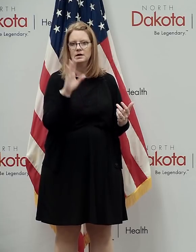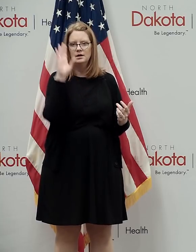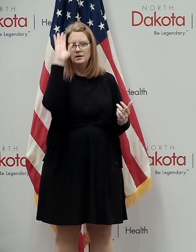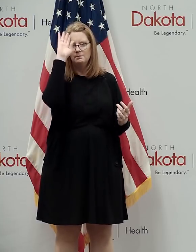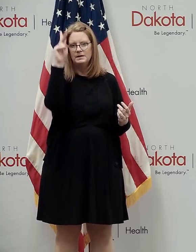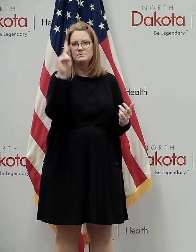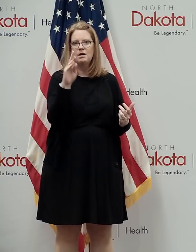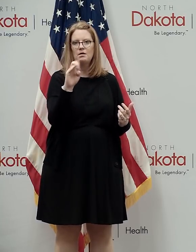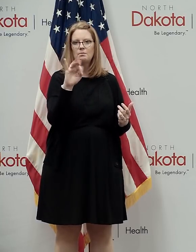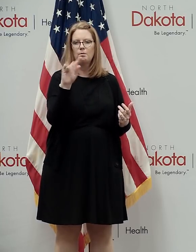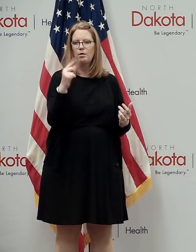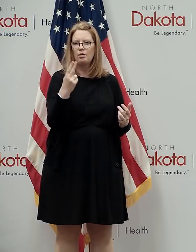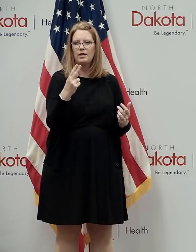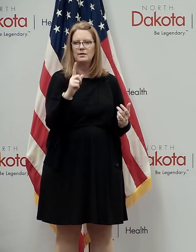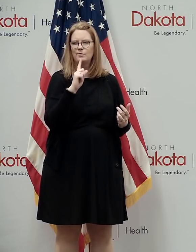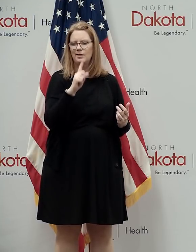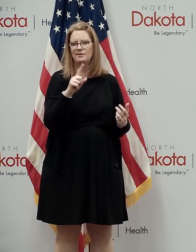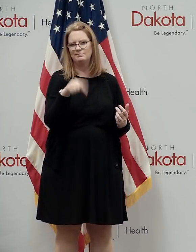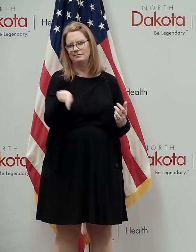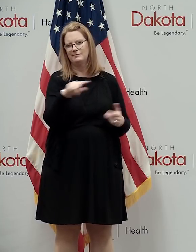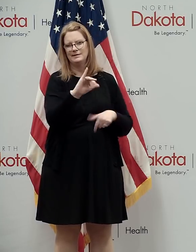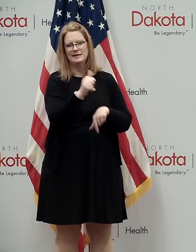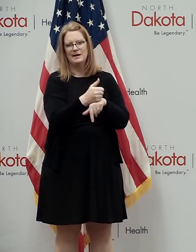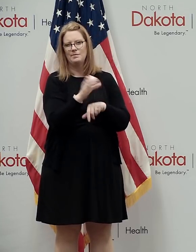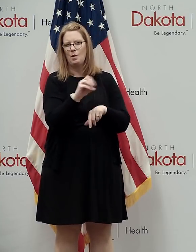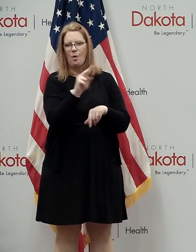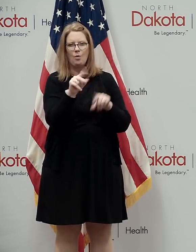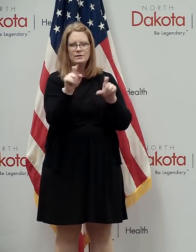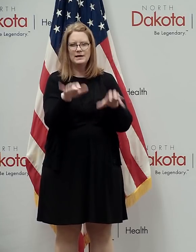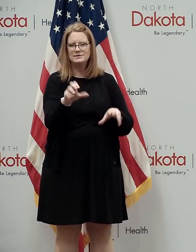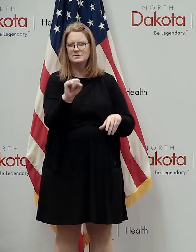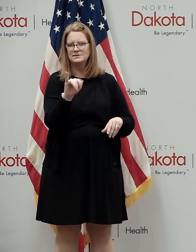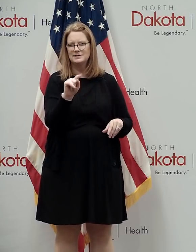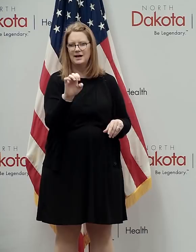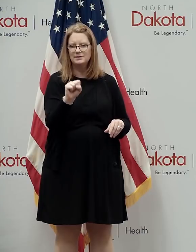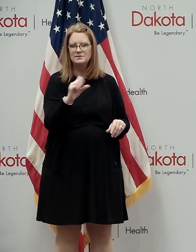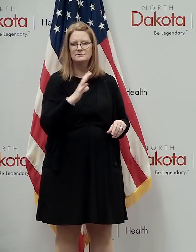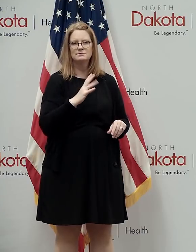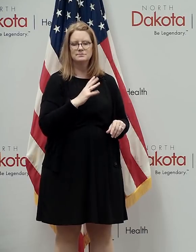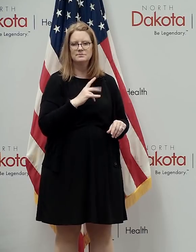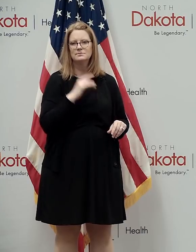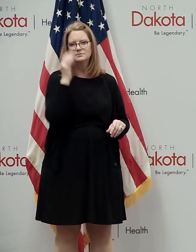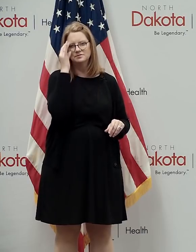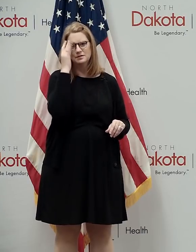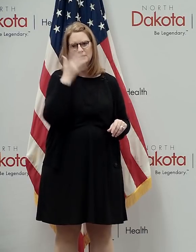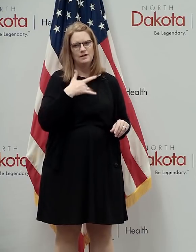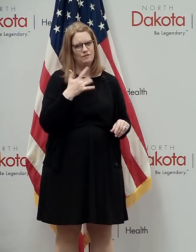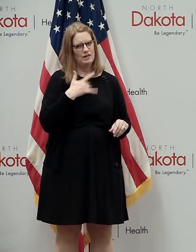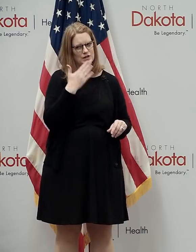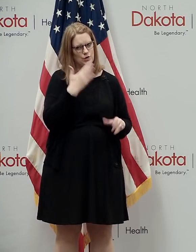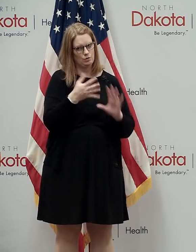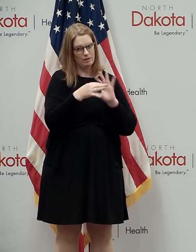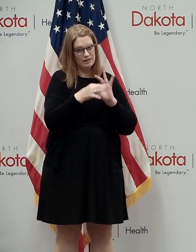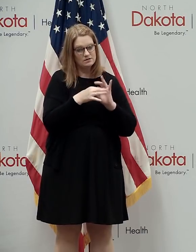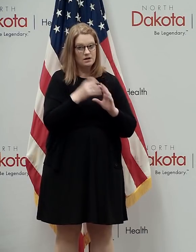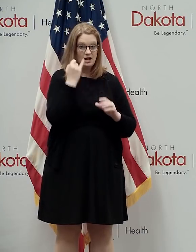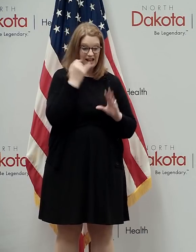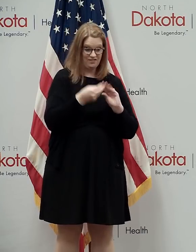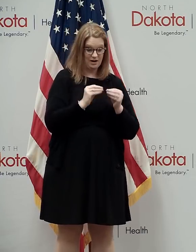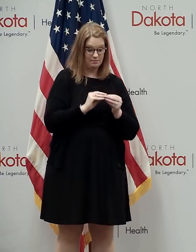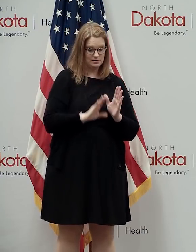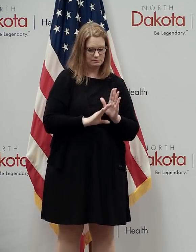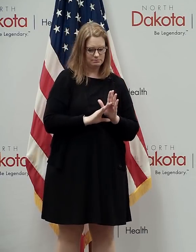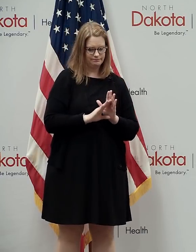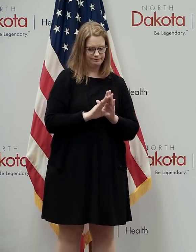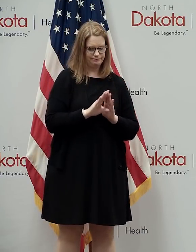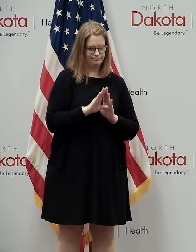Bismarck-Burley has been doing a great job of having their own testing sites through all of this, and so we feel we've got good relationships. If the numbers start to climb up,